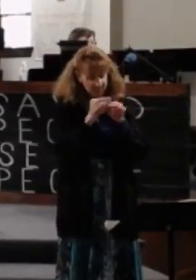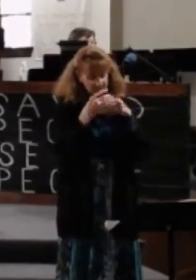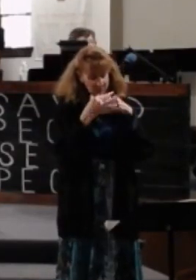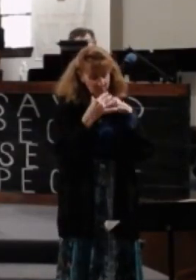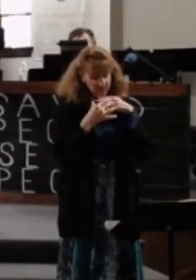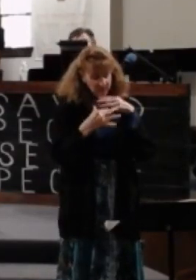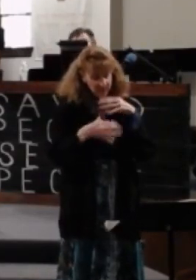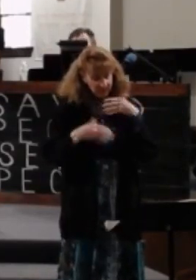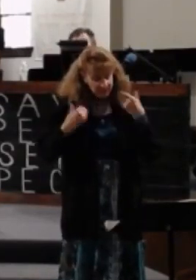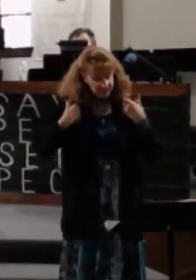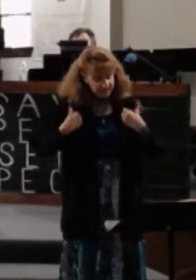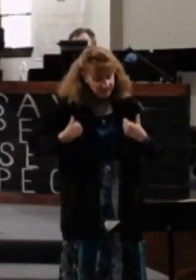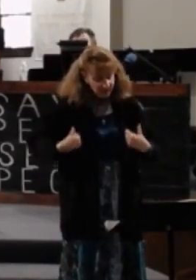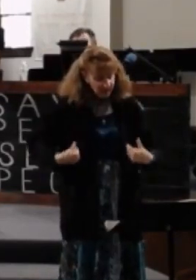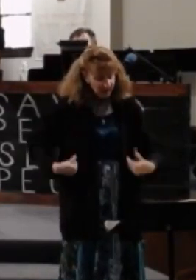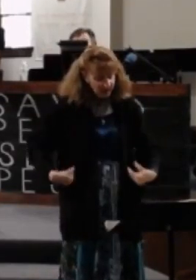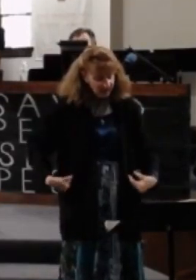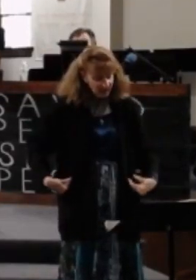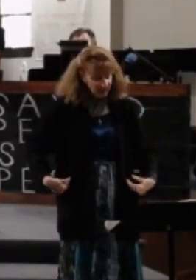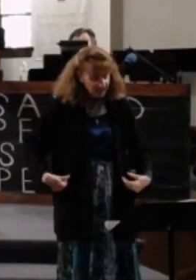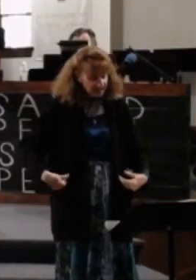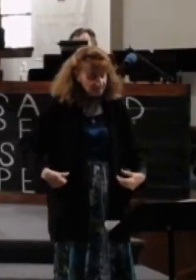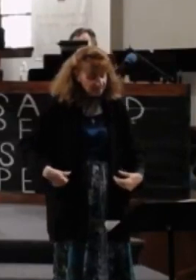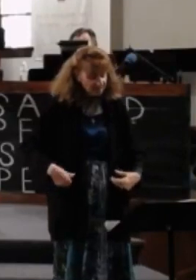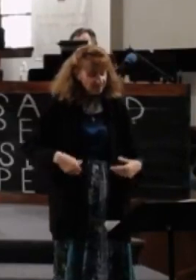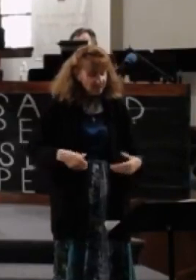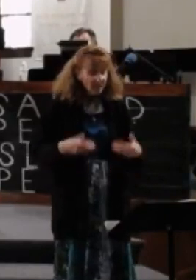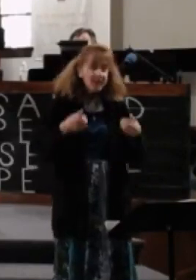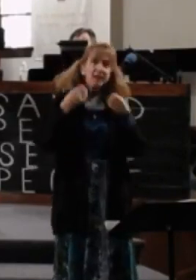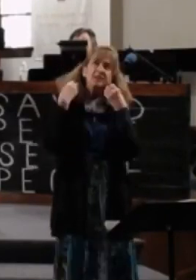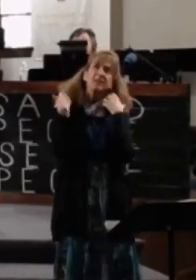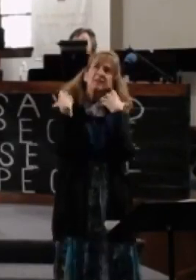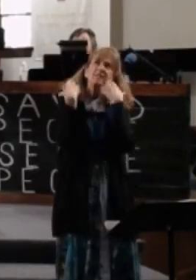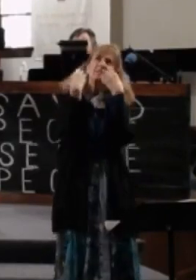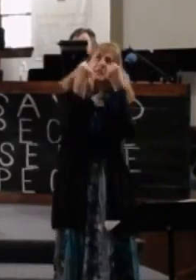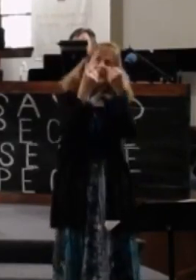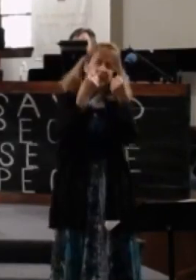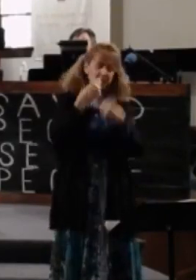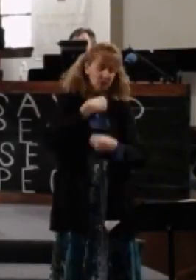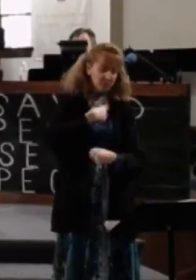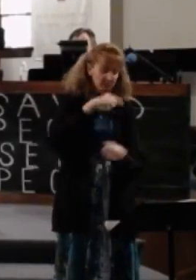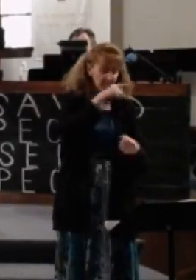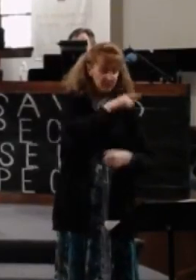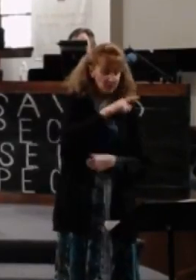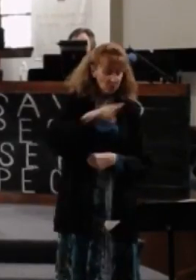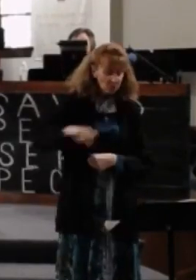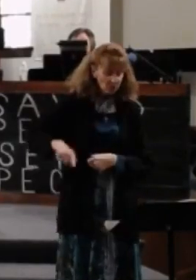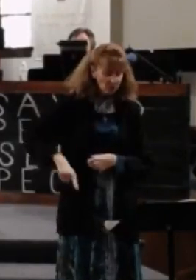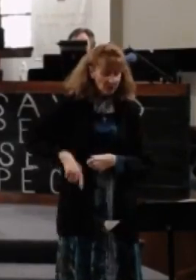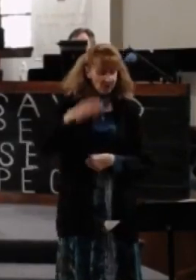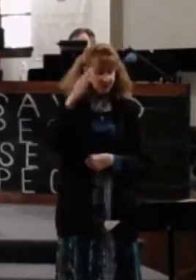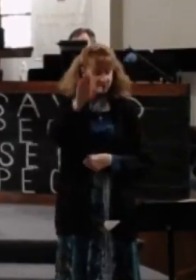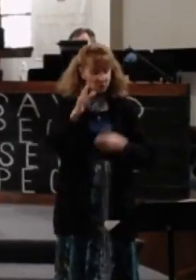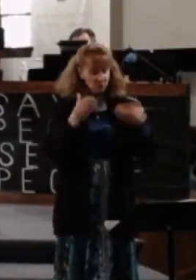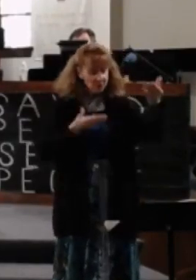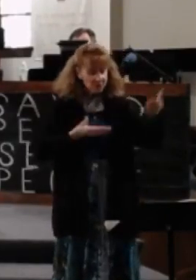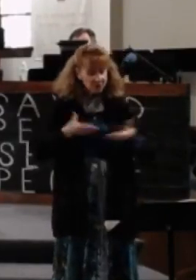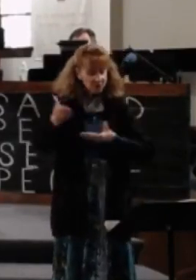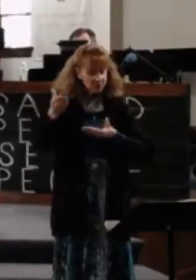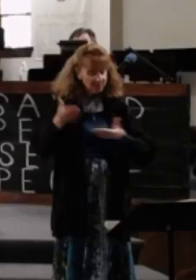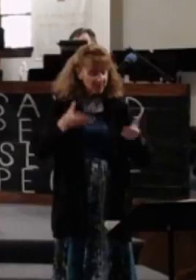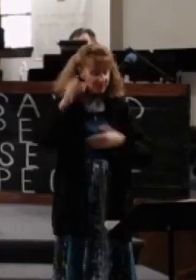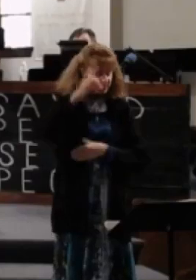bleeding side. Consecrate me now to thy service, Lord, by